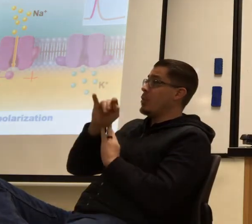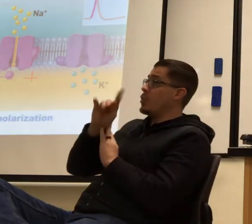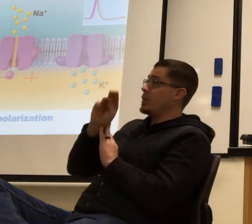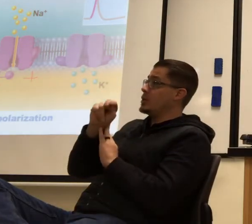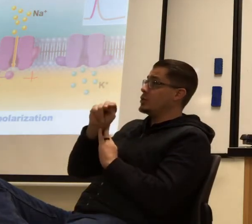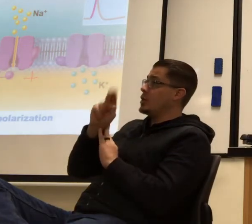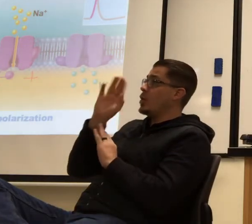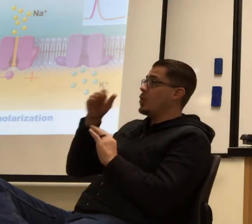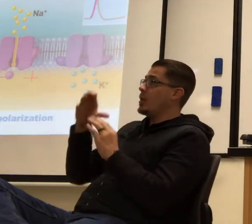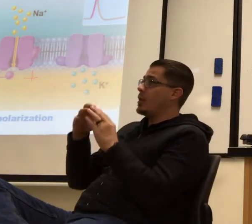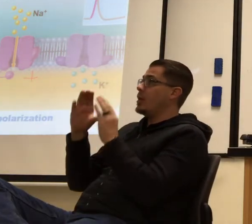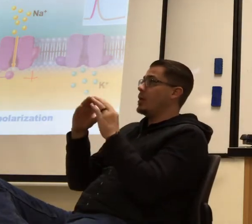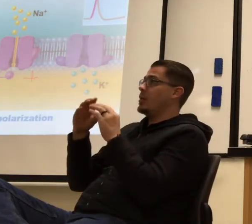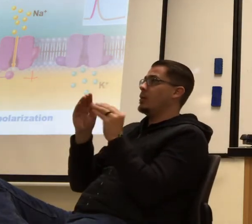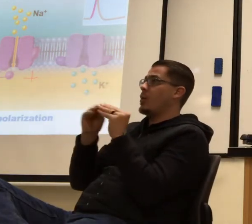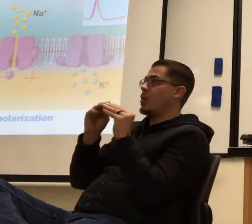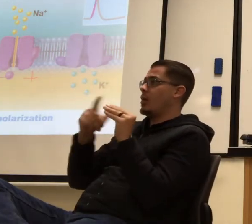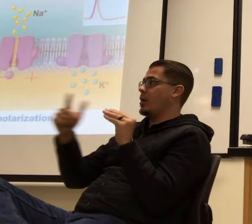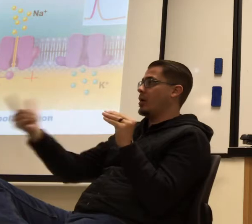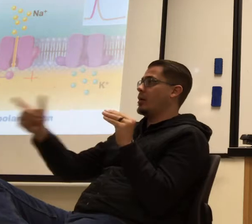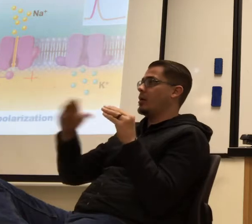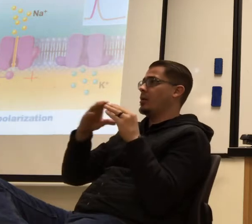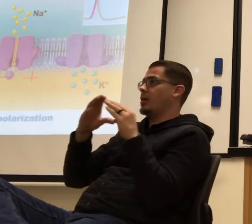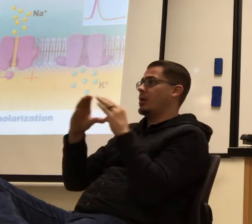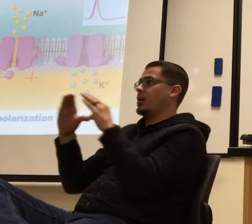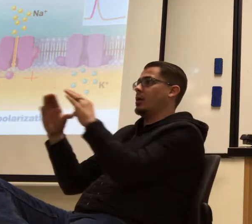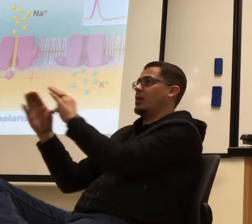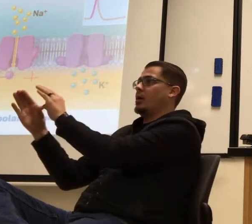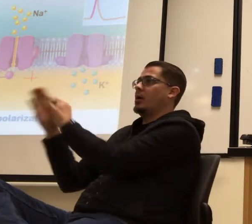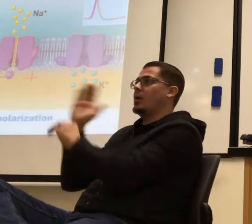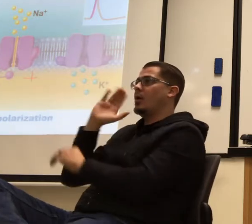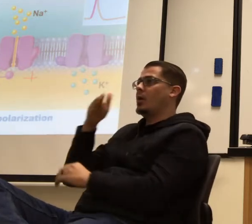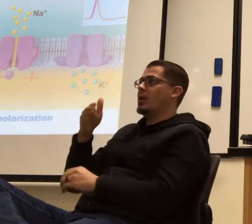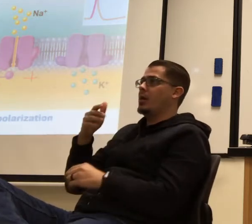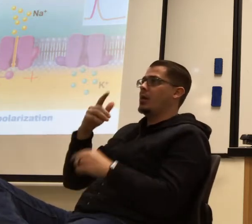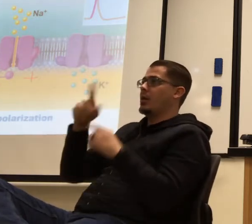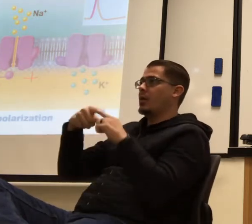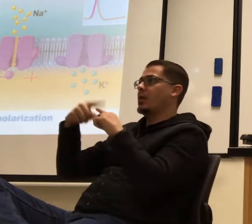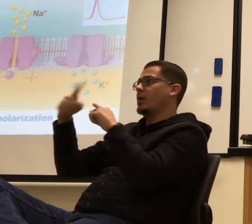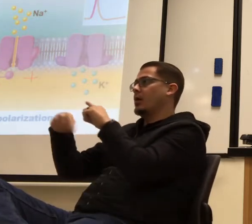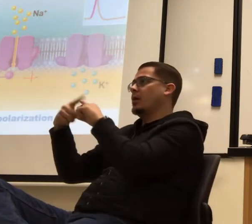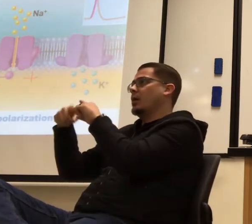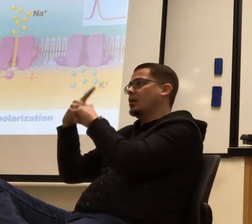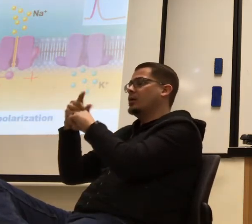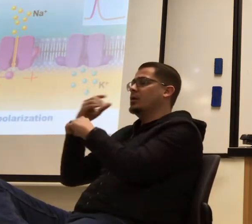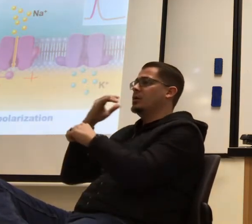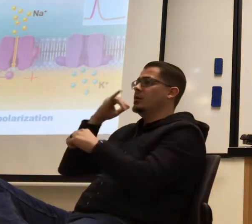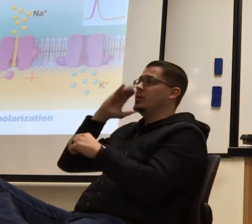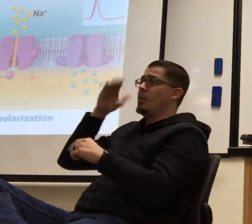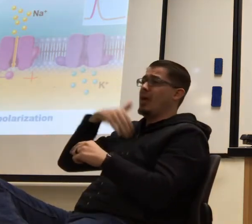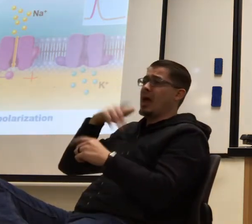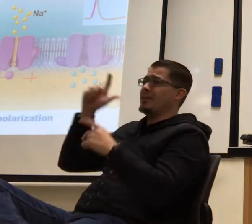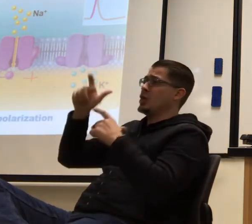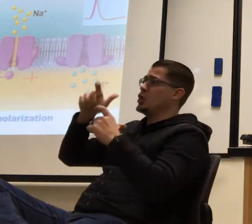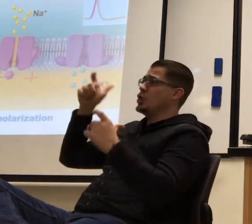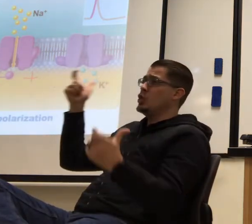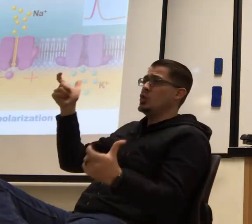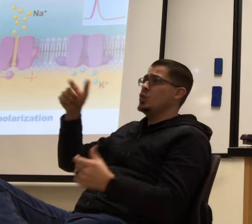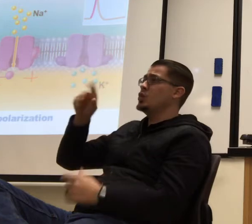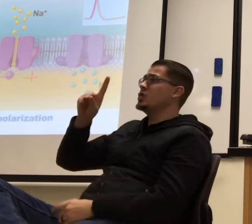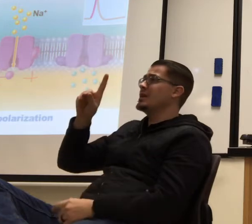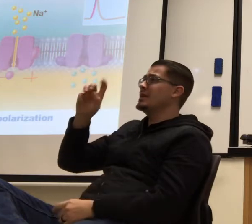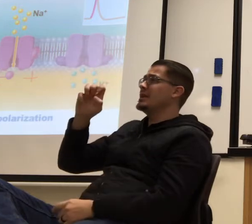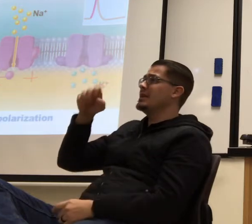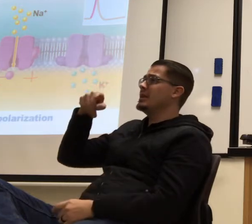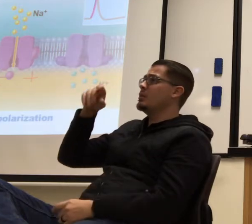voltage-gated sodium channels, and it just kind of feeds back on itself until you get this huge depolarization event.